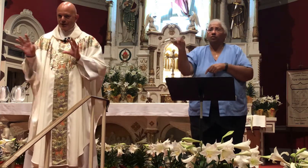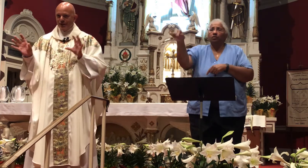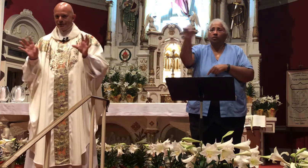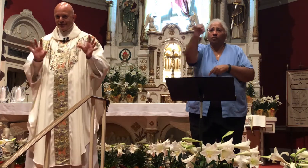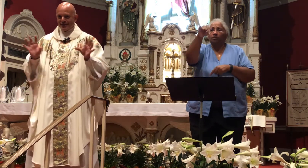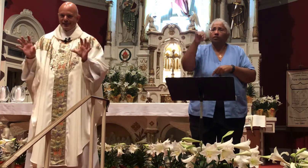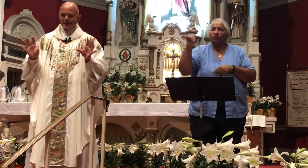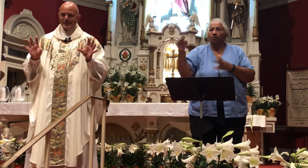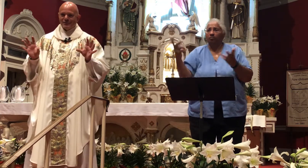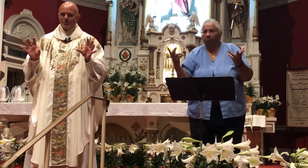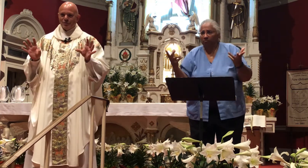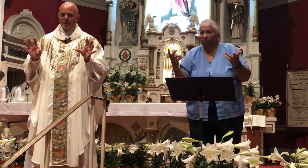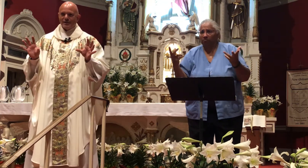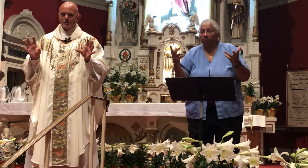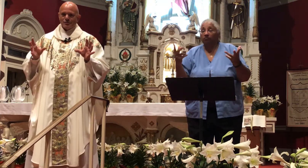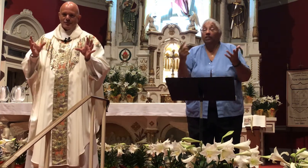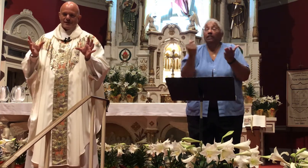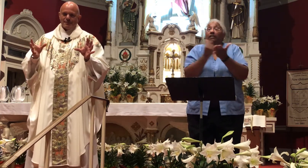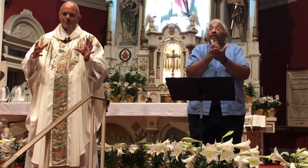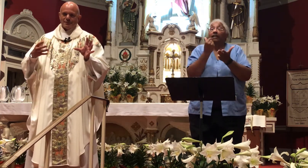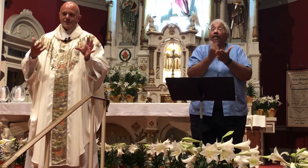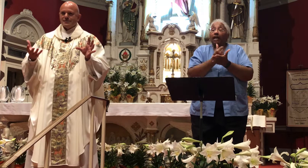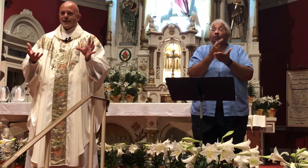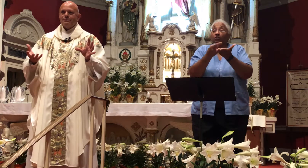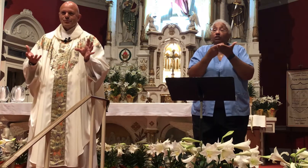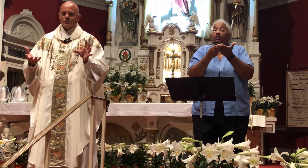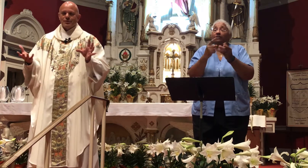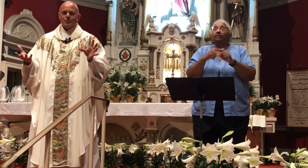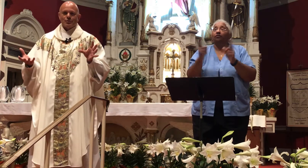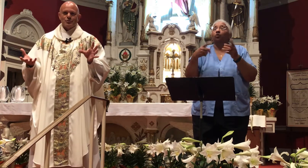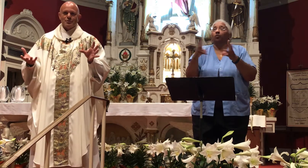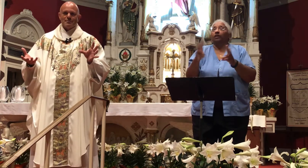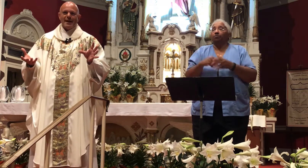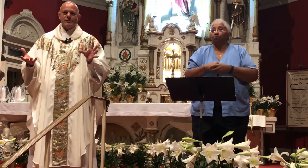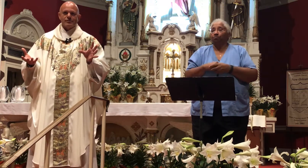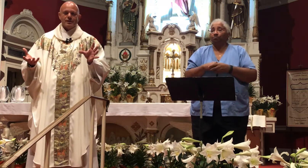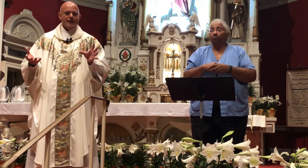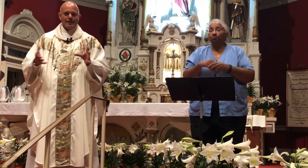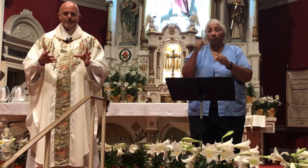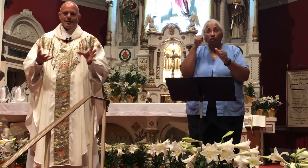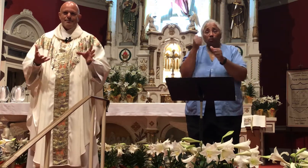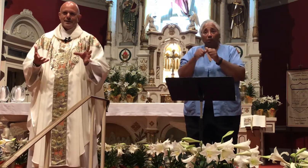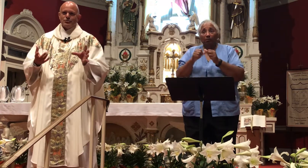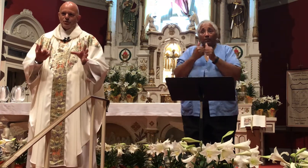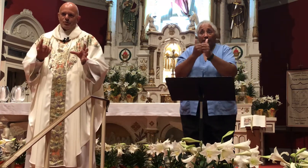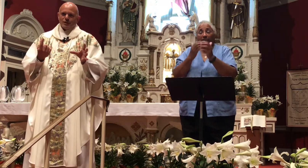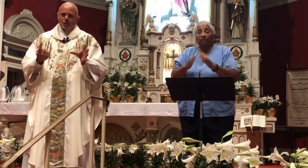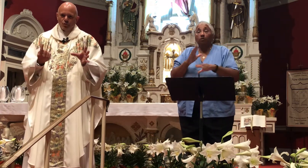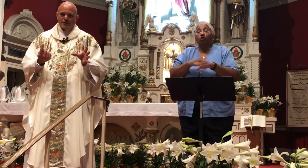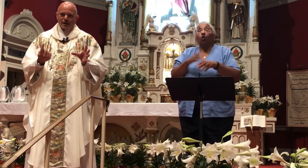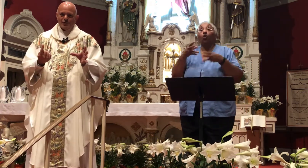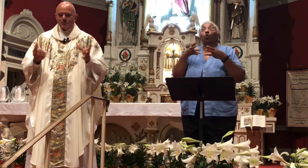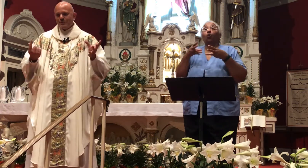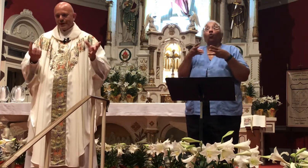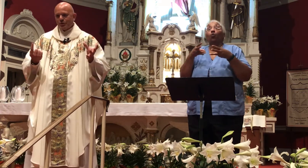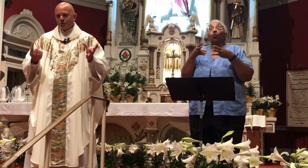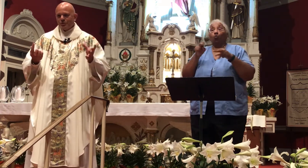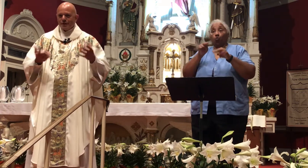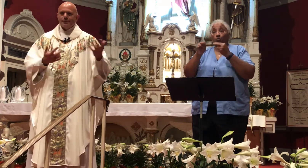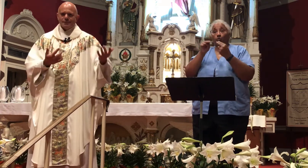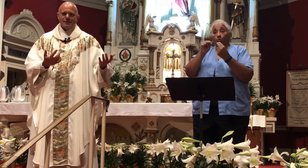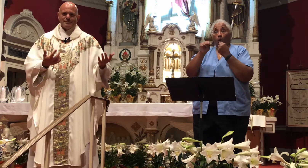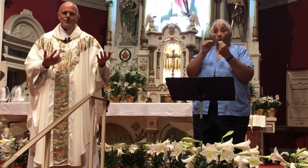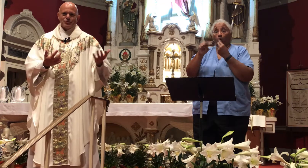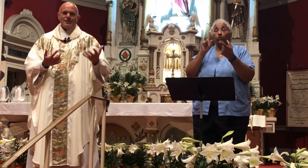Gospels cover in different ways. So for example, the disciples on the road to Emmaus, they're not mentioned only in one Gospel, like